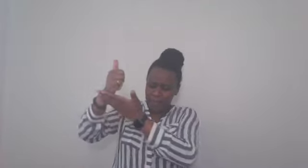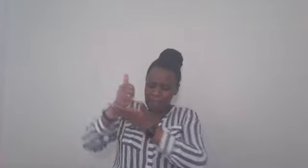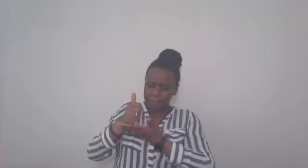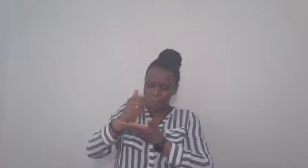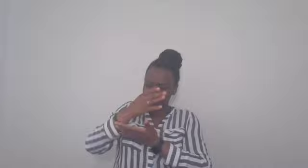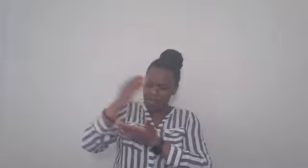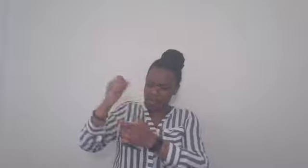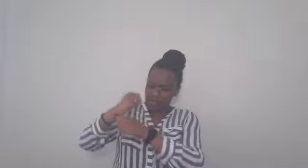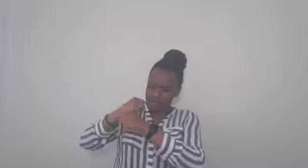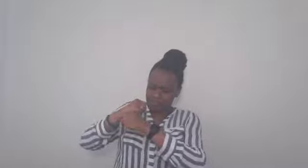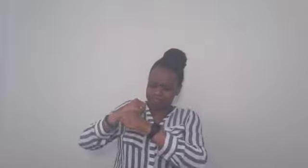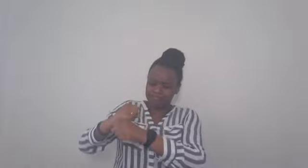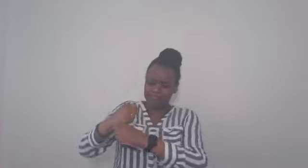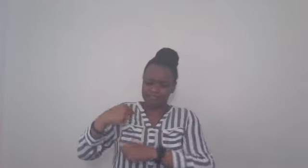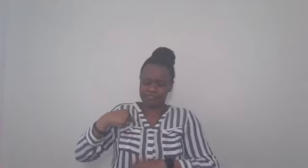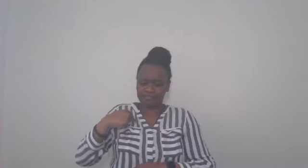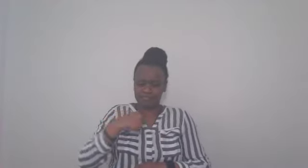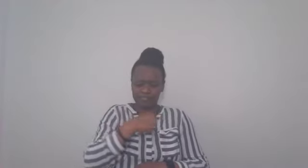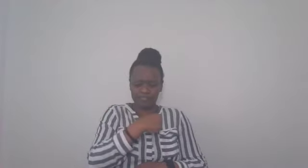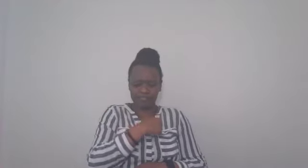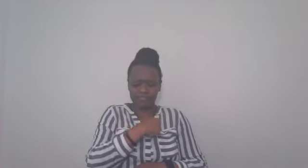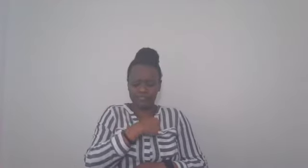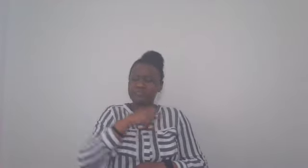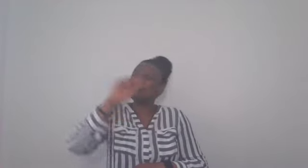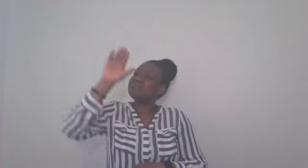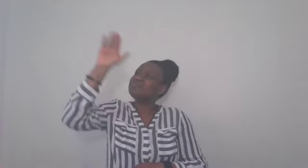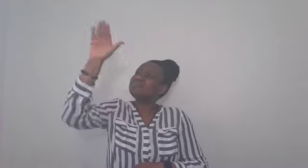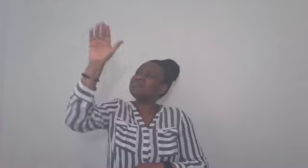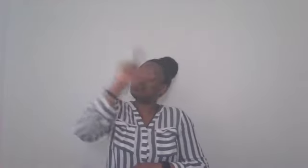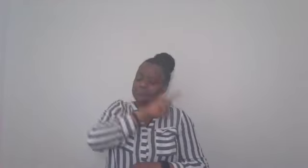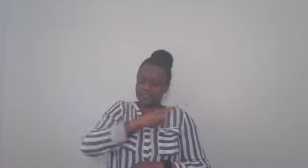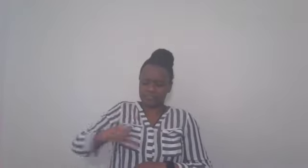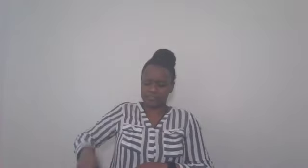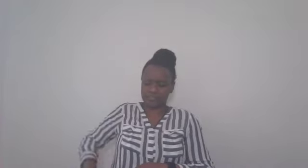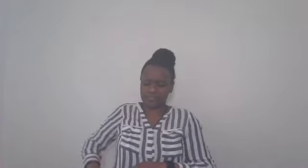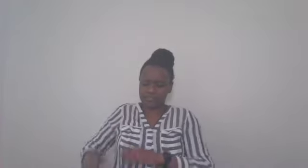who is our help and our shield.